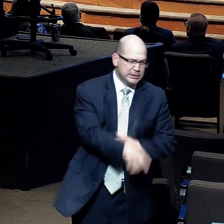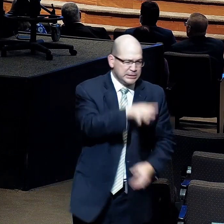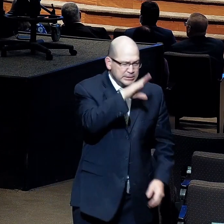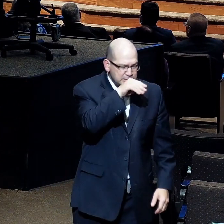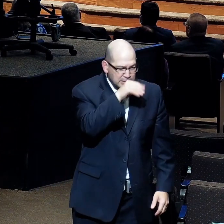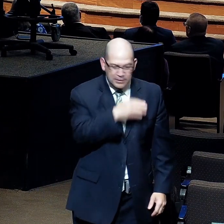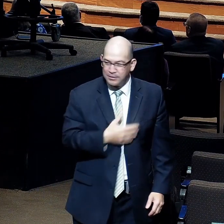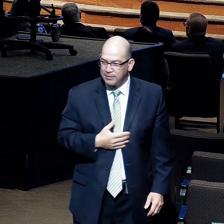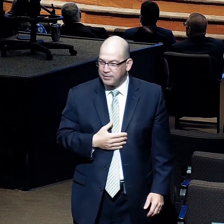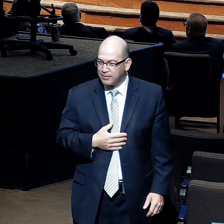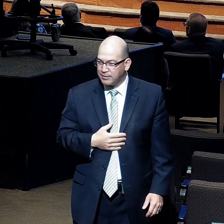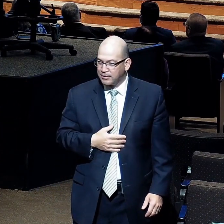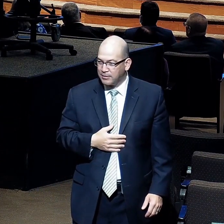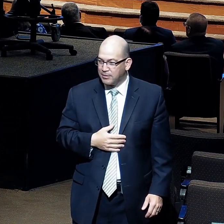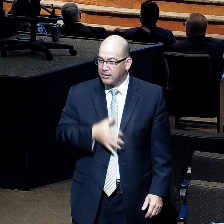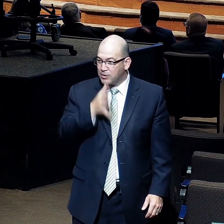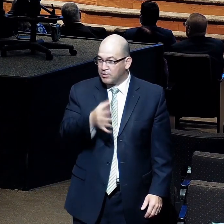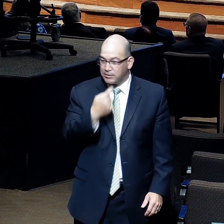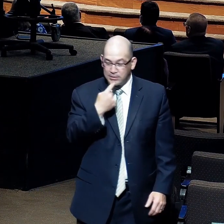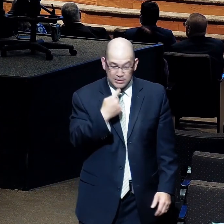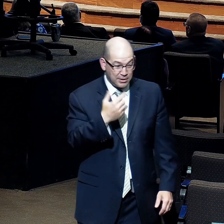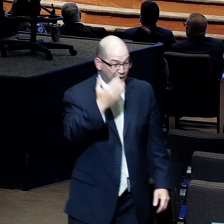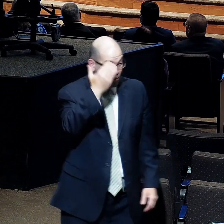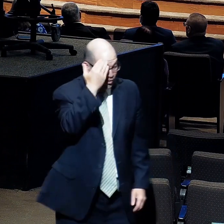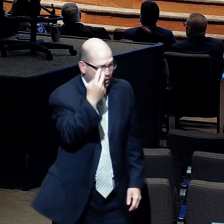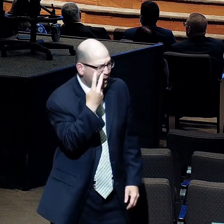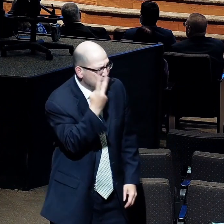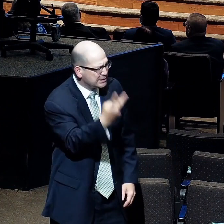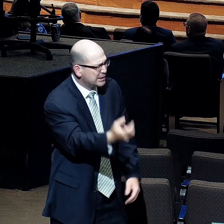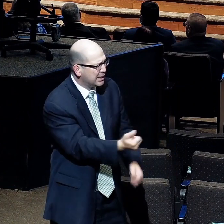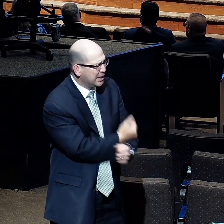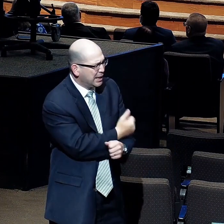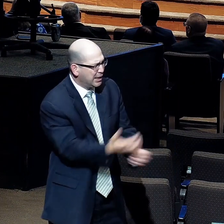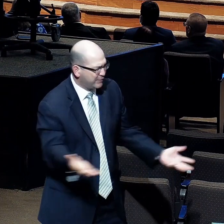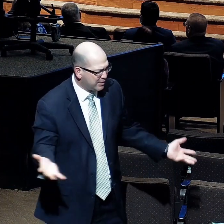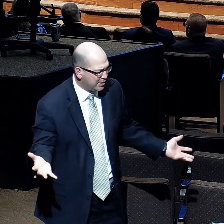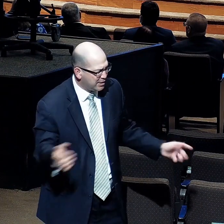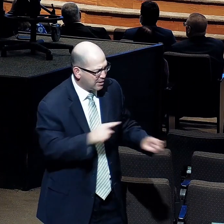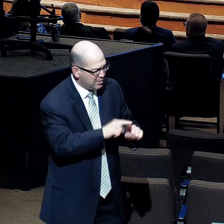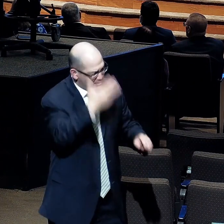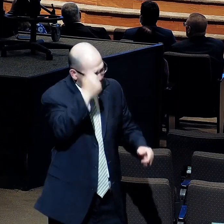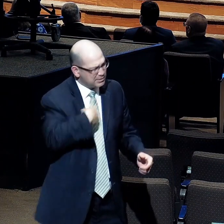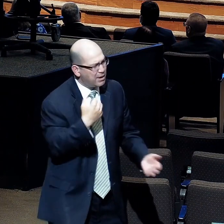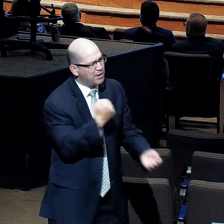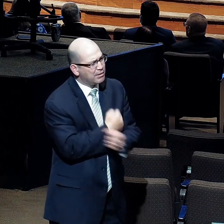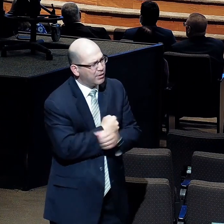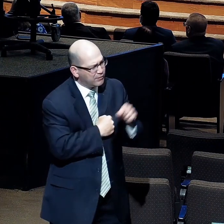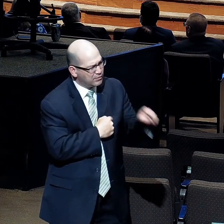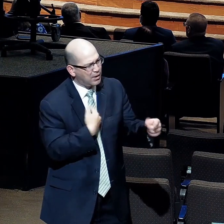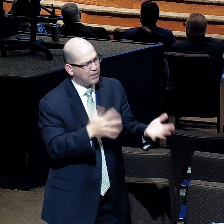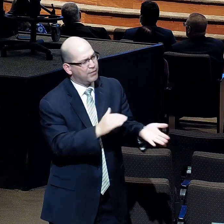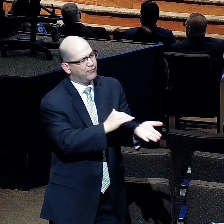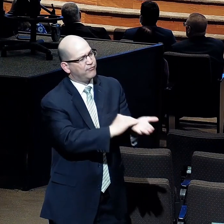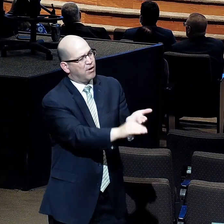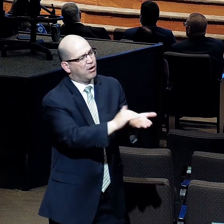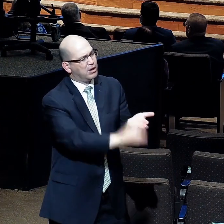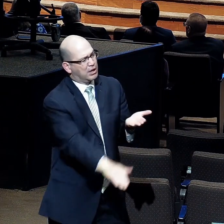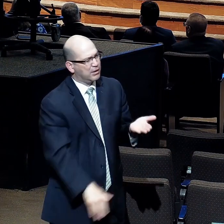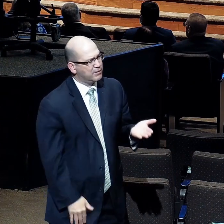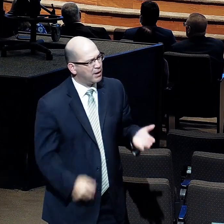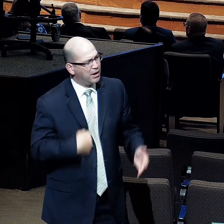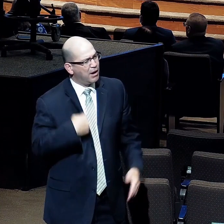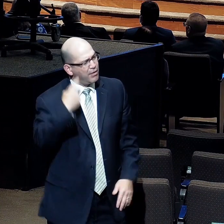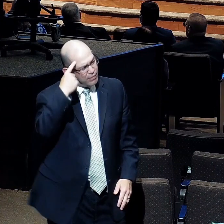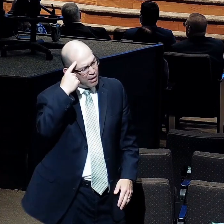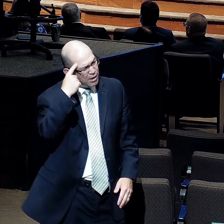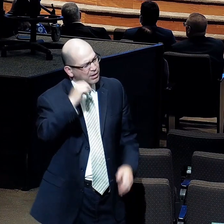Johnny. I was standing at the window and saw the whole thing. But because I love you, I forgave you. I was just wondering how long you would let